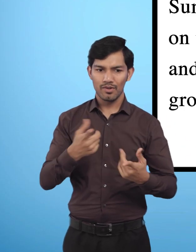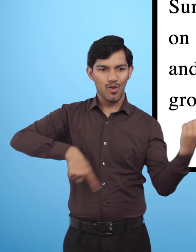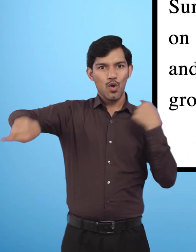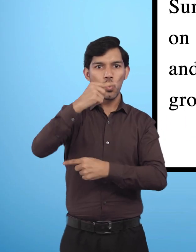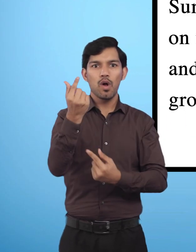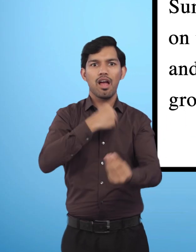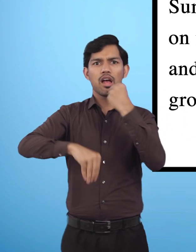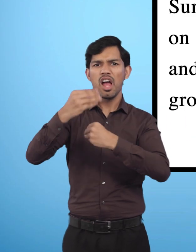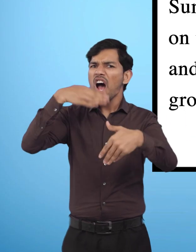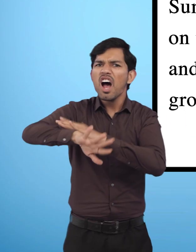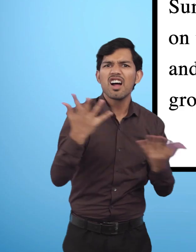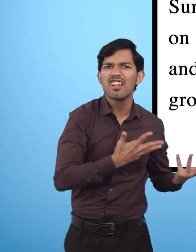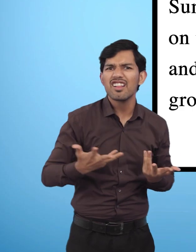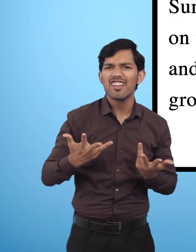We get food from both plants and